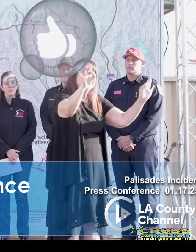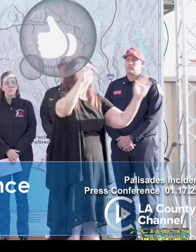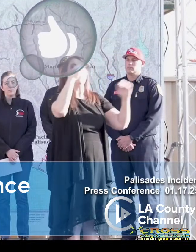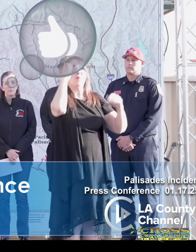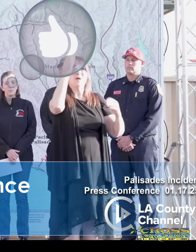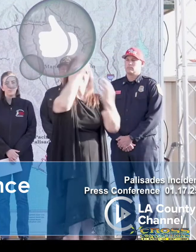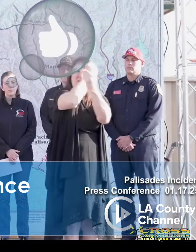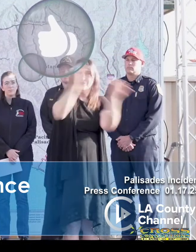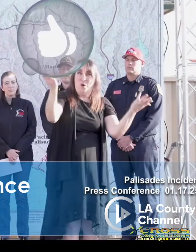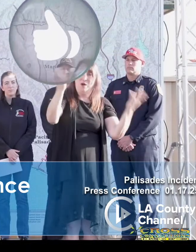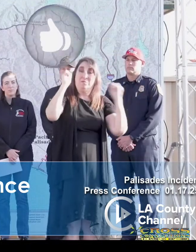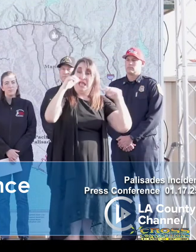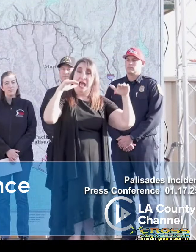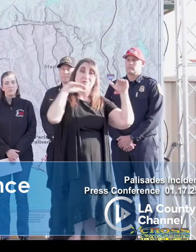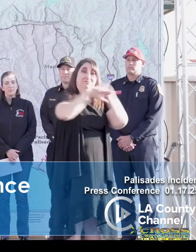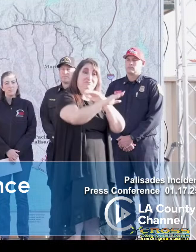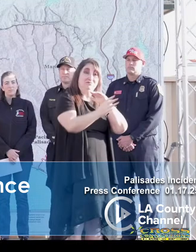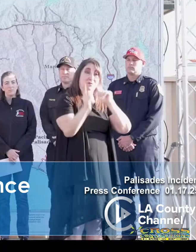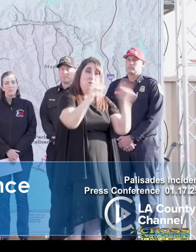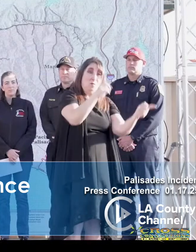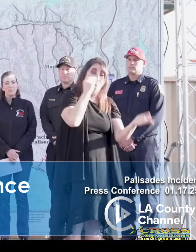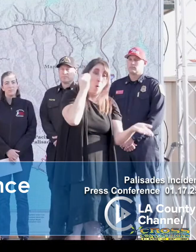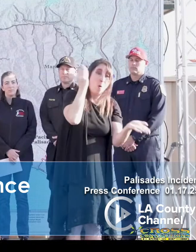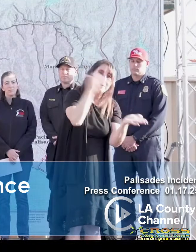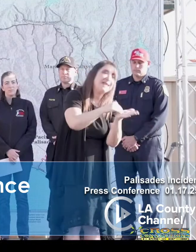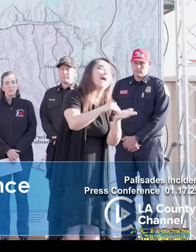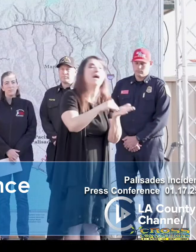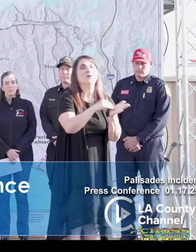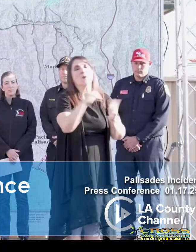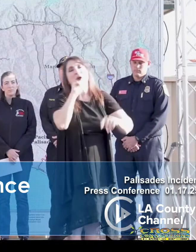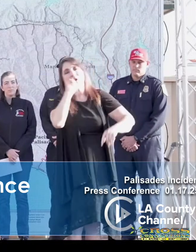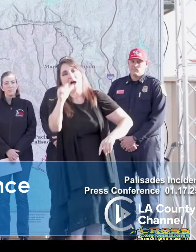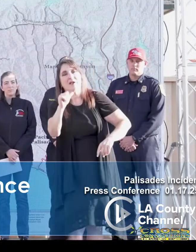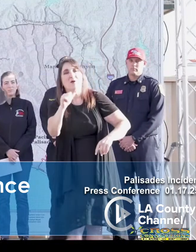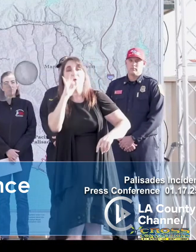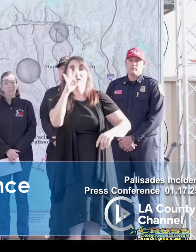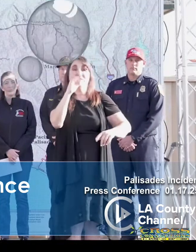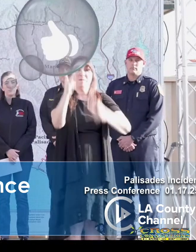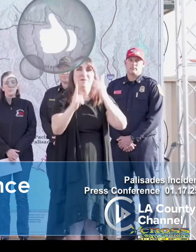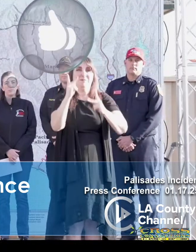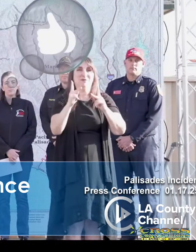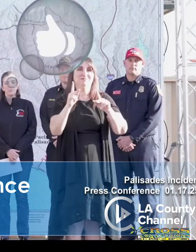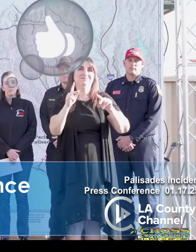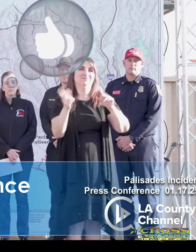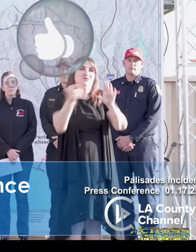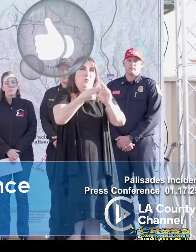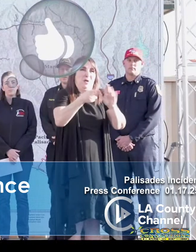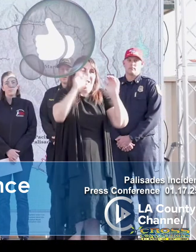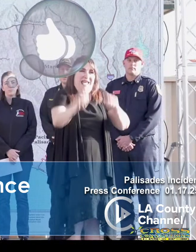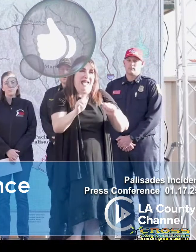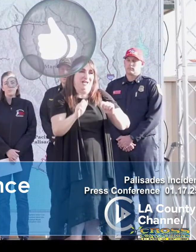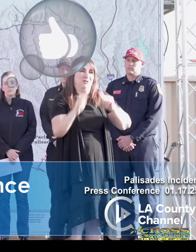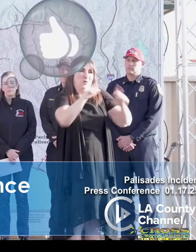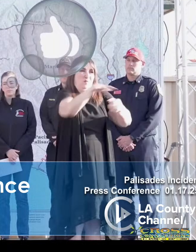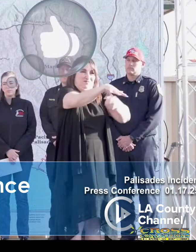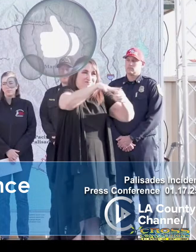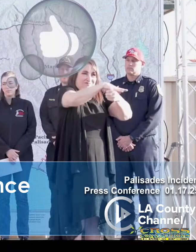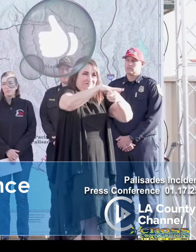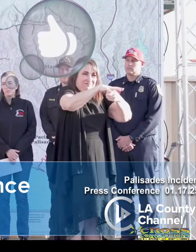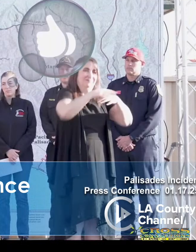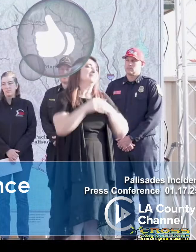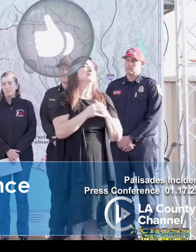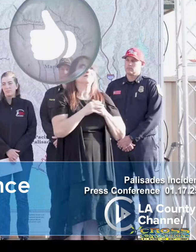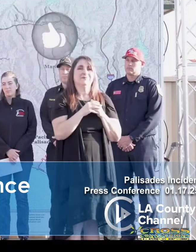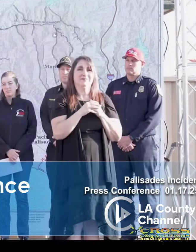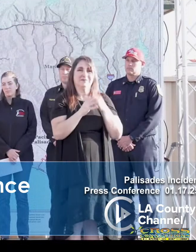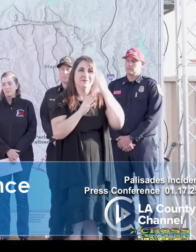back in. It will also tell you whether you can have guests. Now, let's go on to the next.